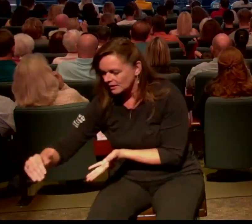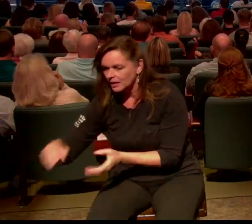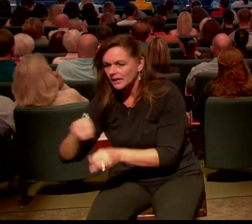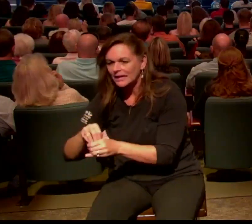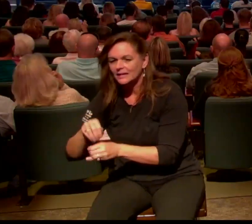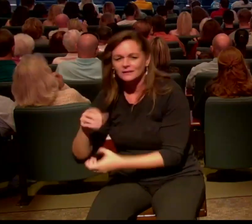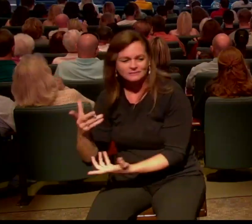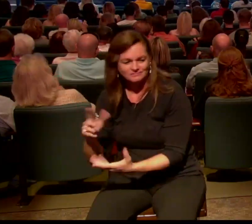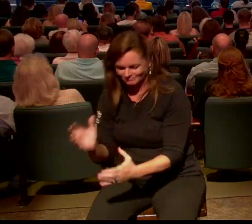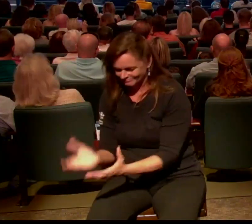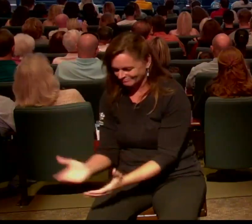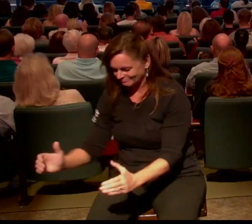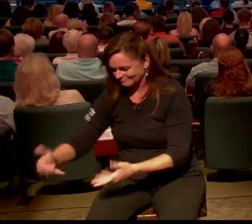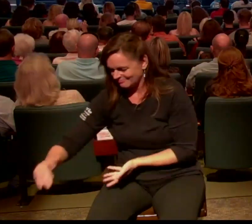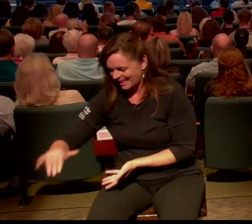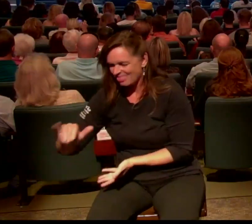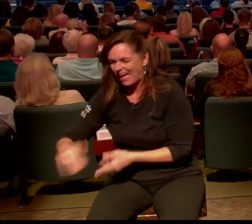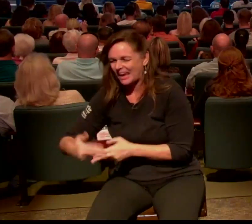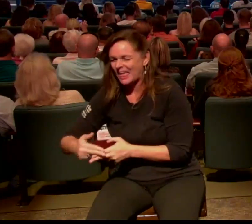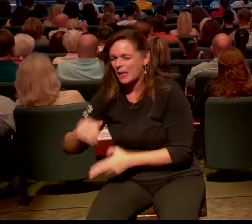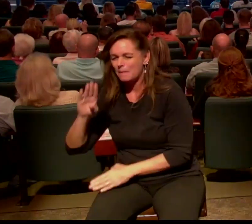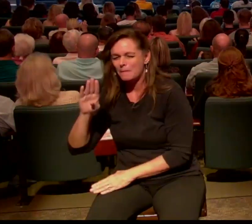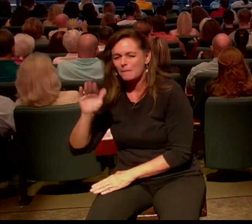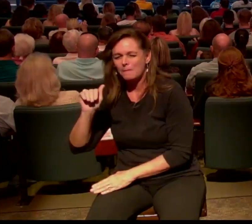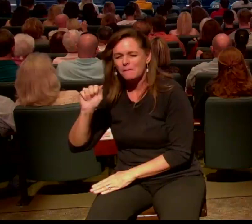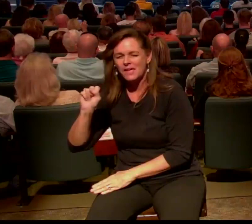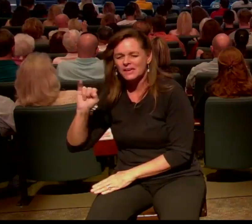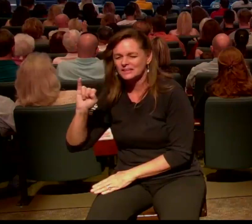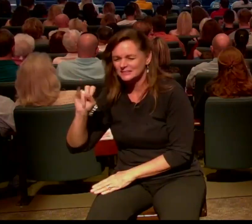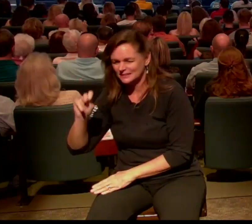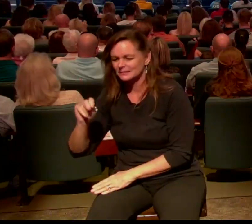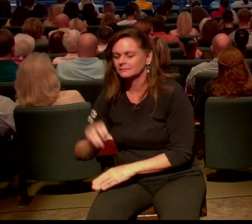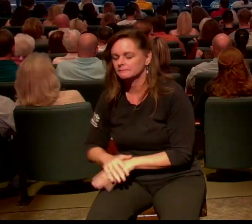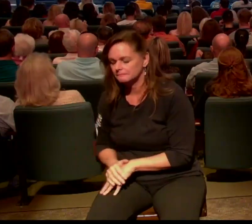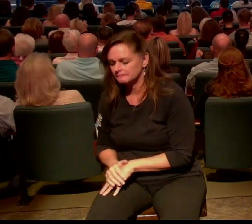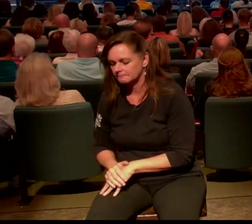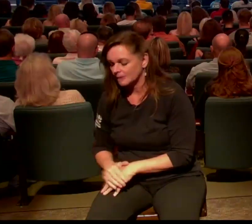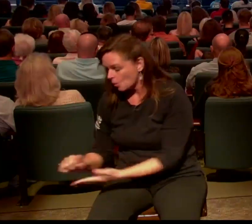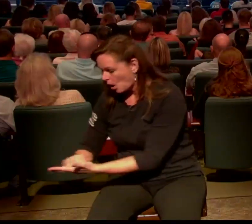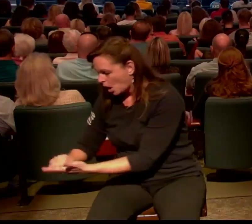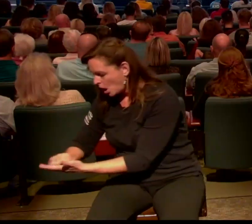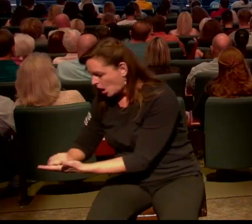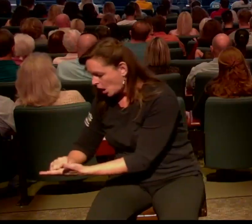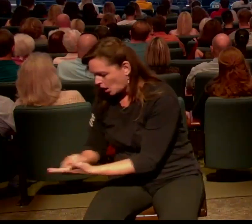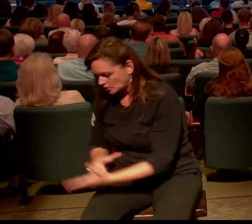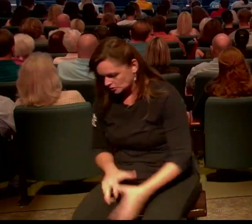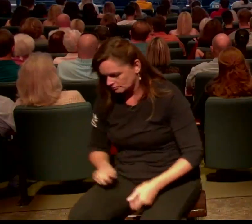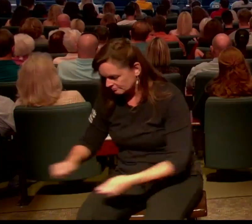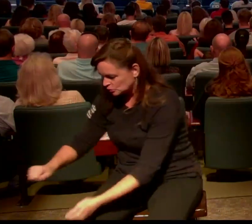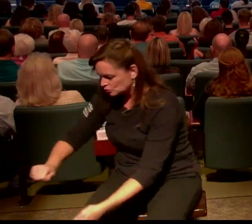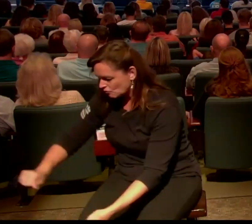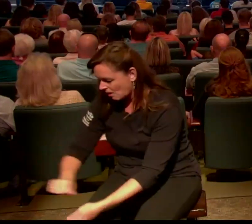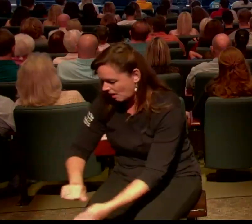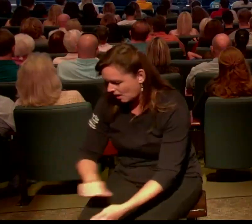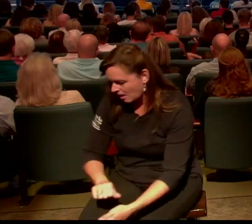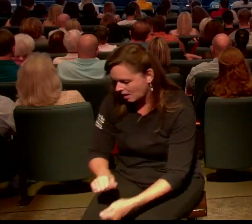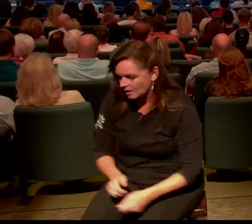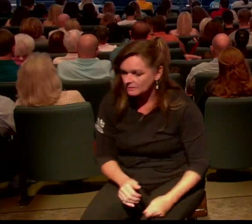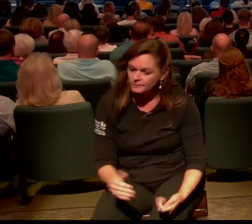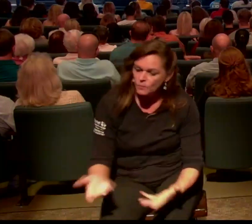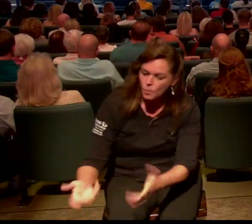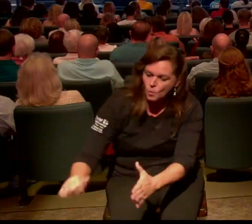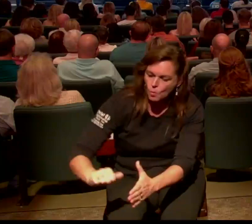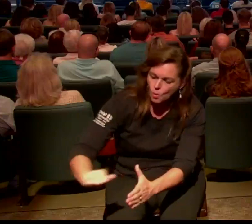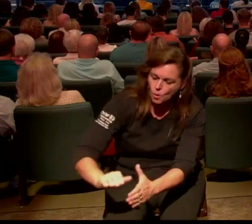passage of Scripture, my friends. First of all, in Jesus' most difficult hour, he's putting